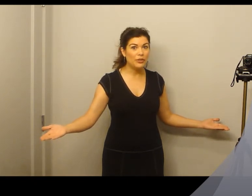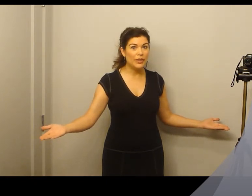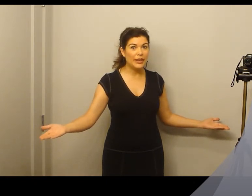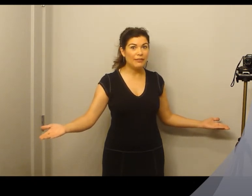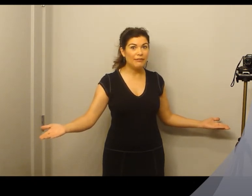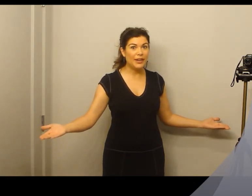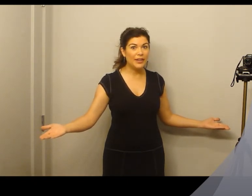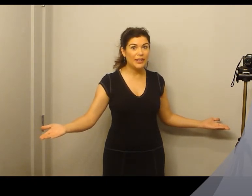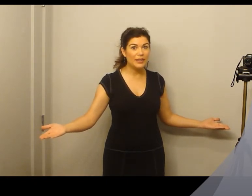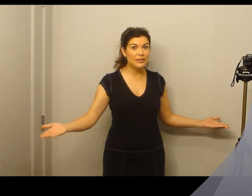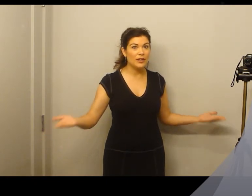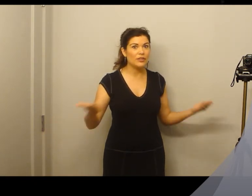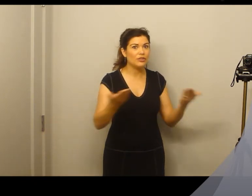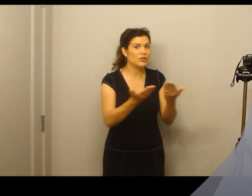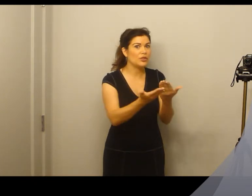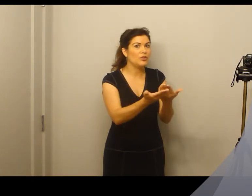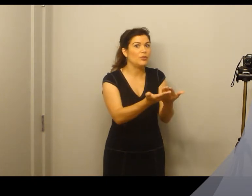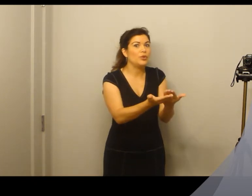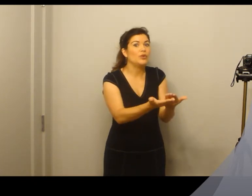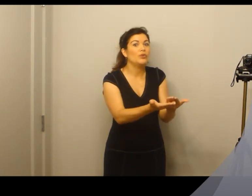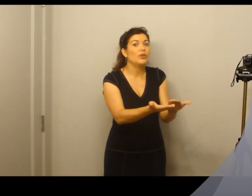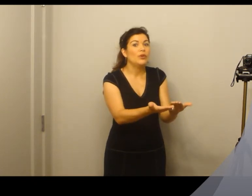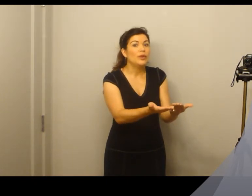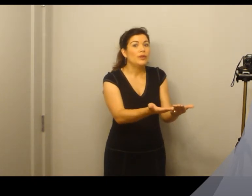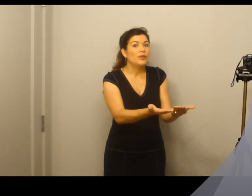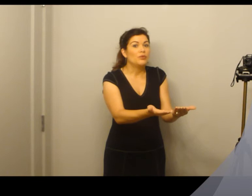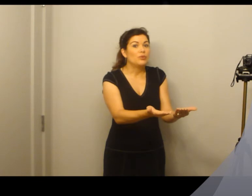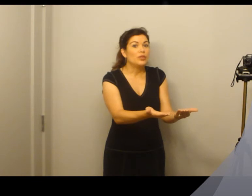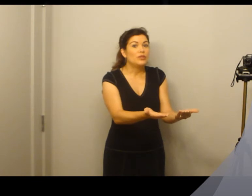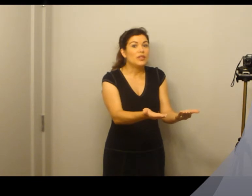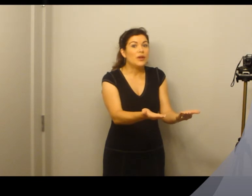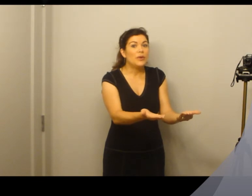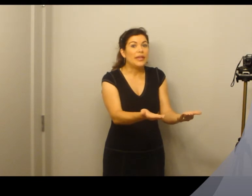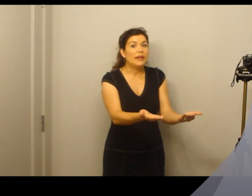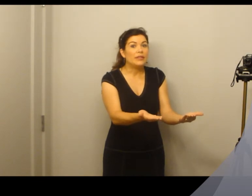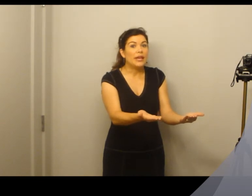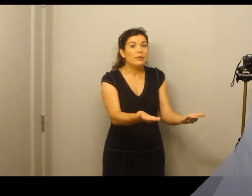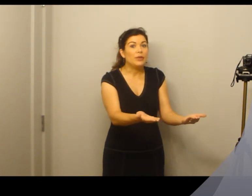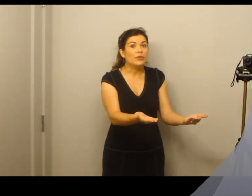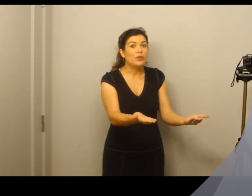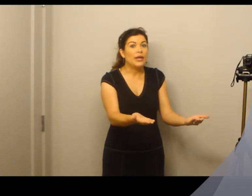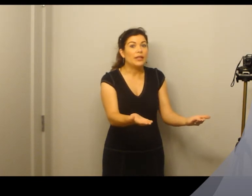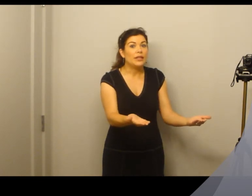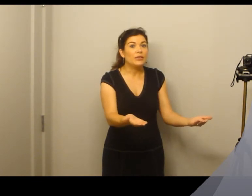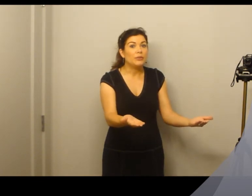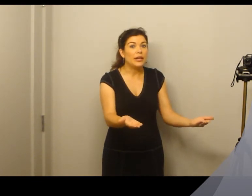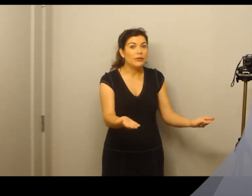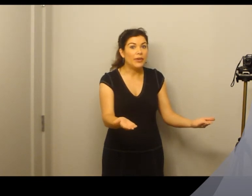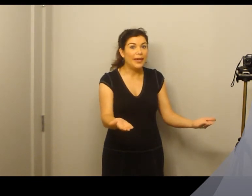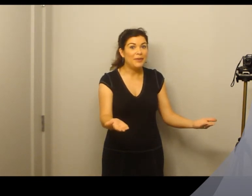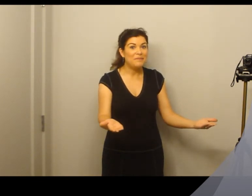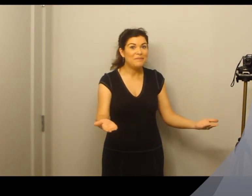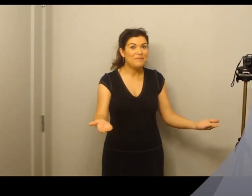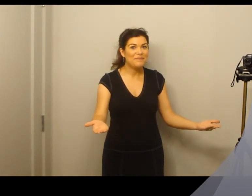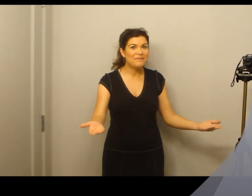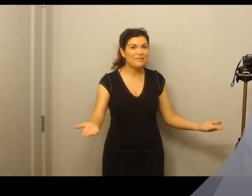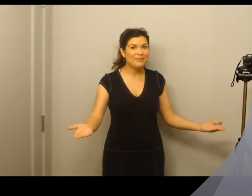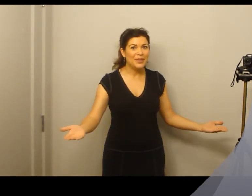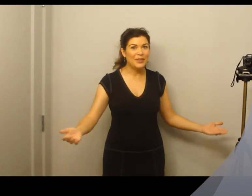that at the very end of the song. You're just going to do it real slow and count to 8 real quietly in your mind, okay? You got